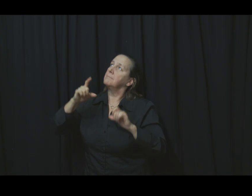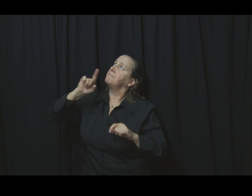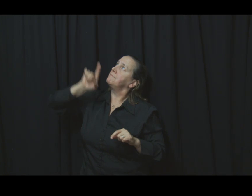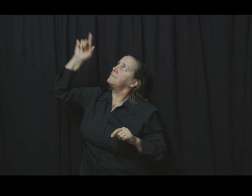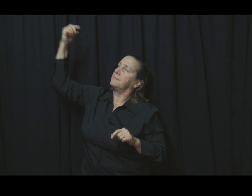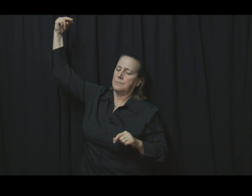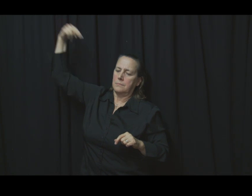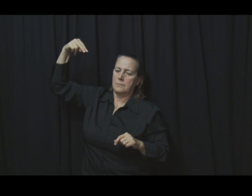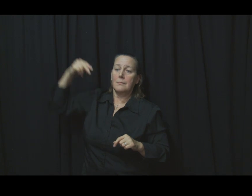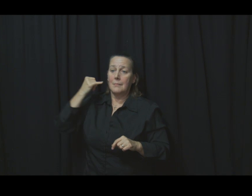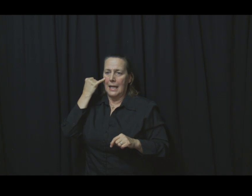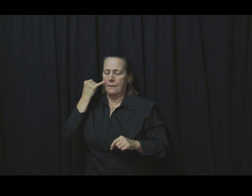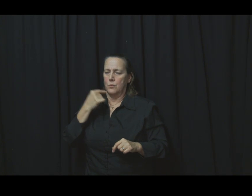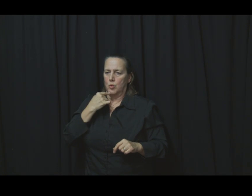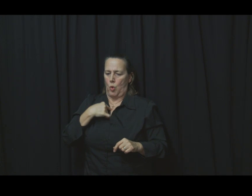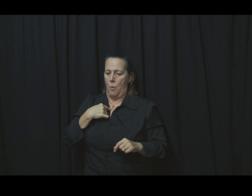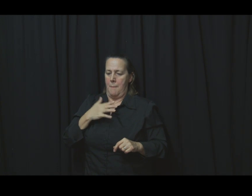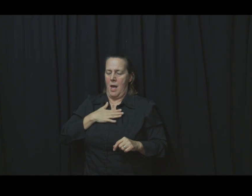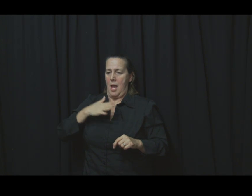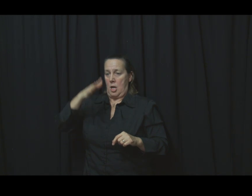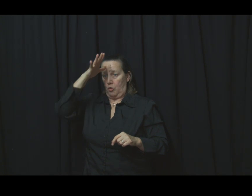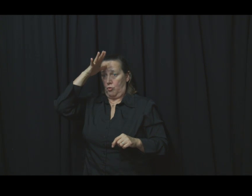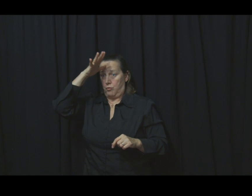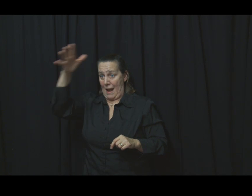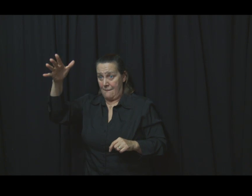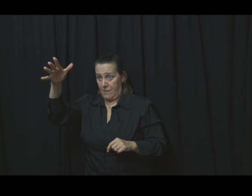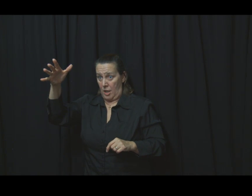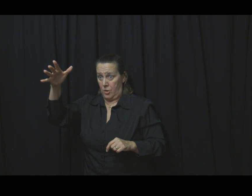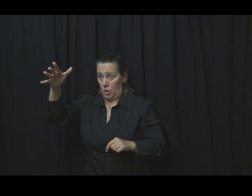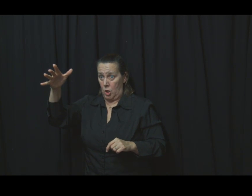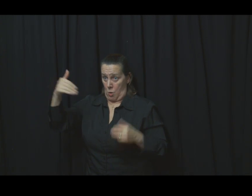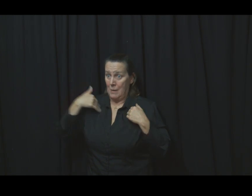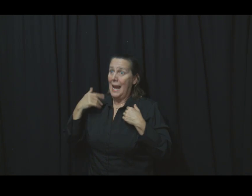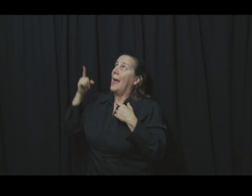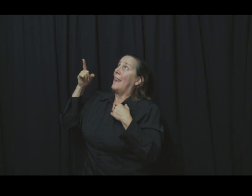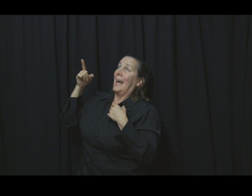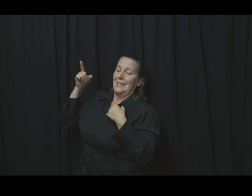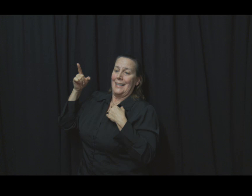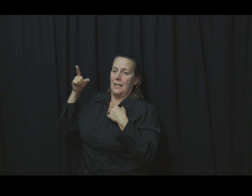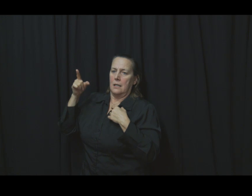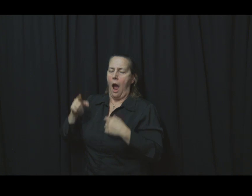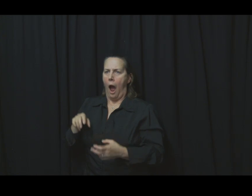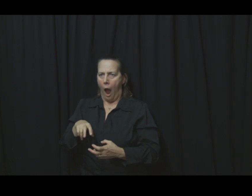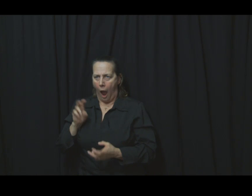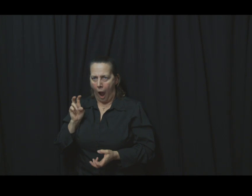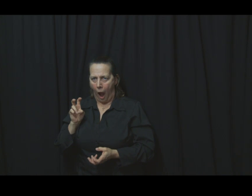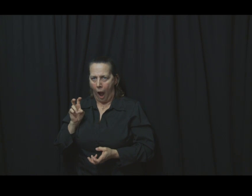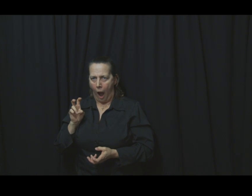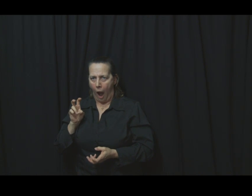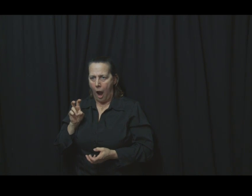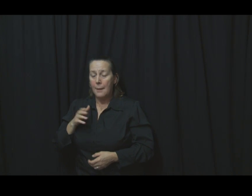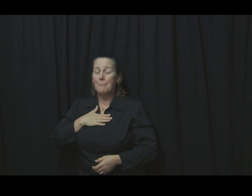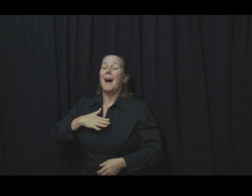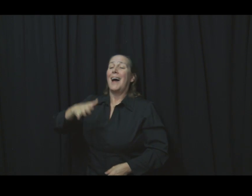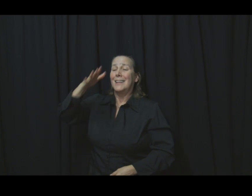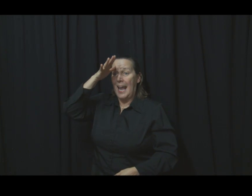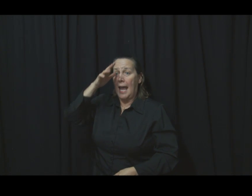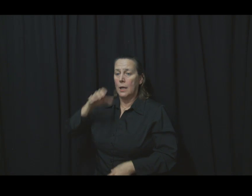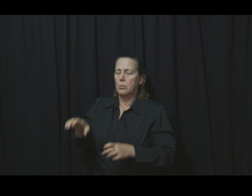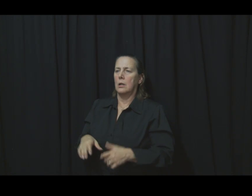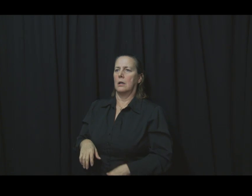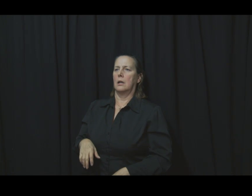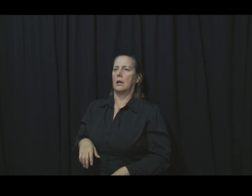my grandfather, let alone my father, that we had that capability, they would have been amazed. That capability comes from our